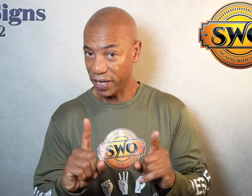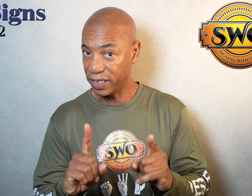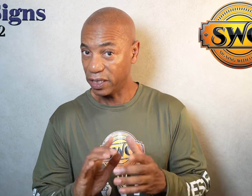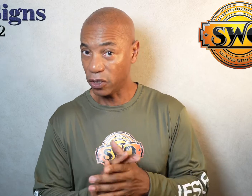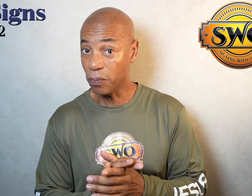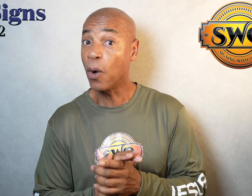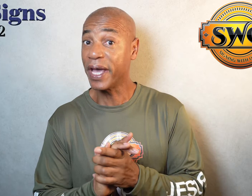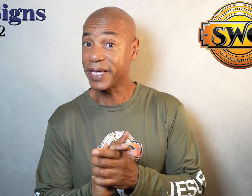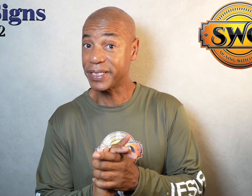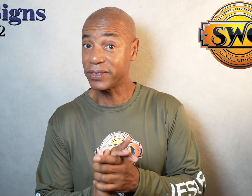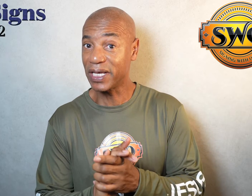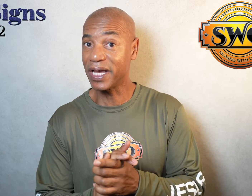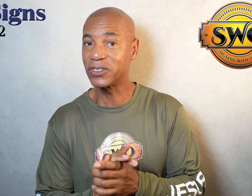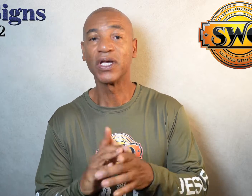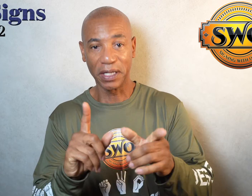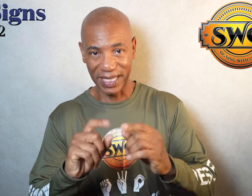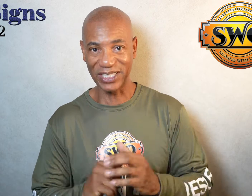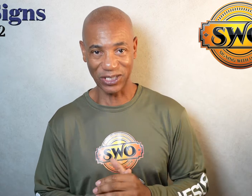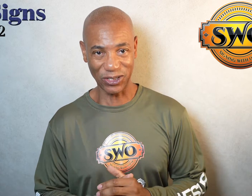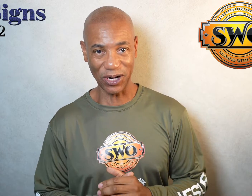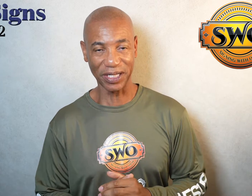Ready to learn more ASL signs? Let's get started.